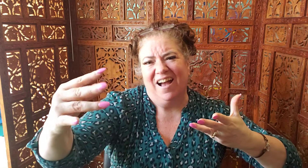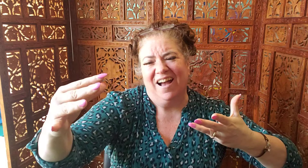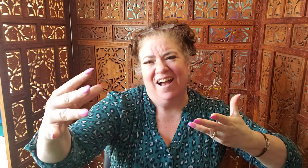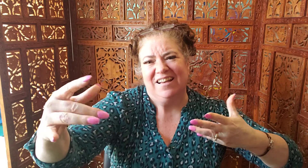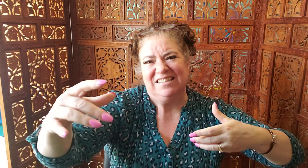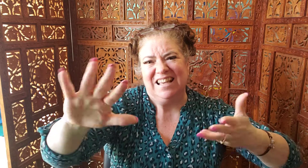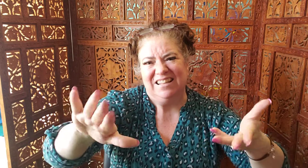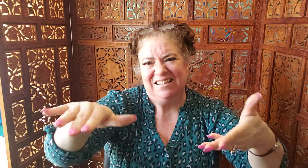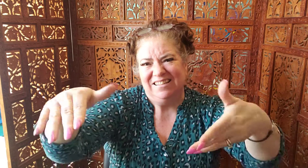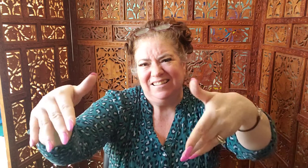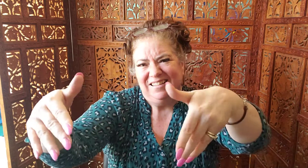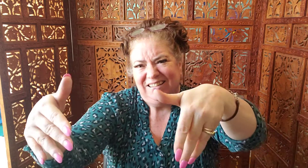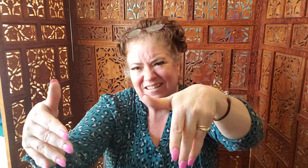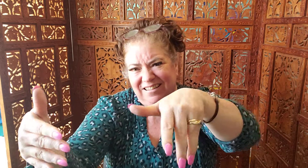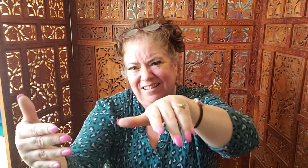dies. Glory.